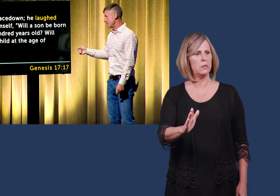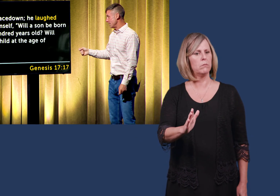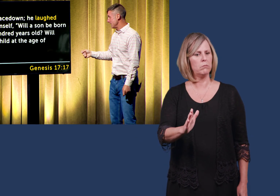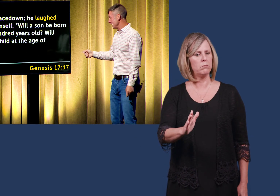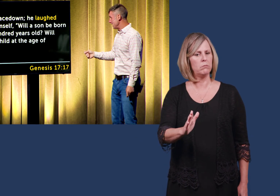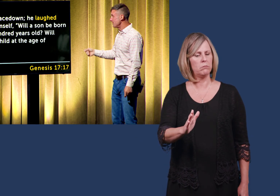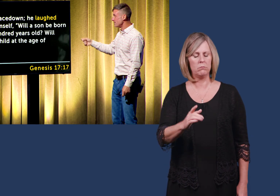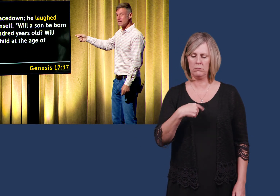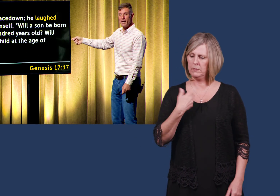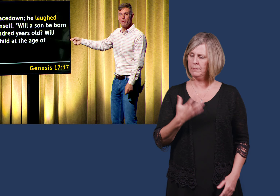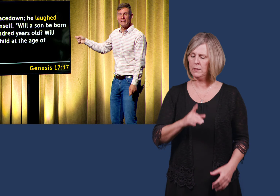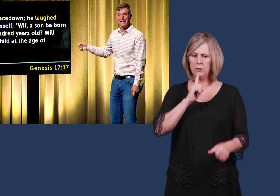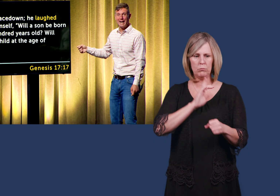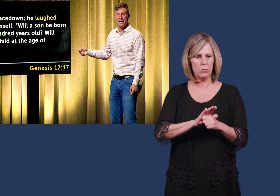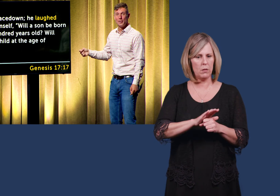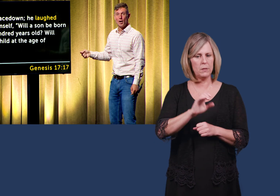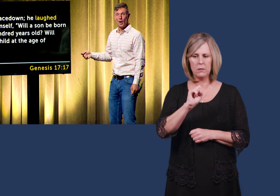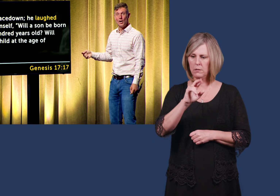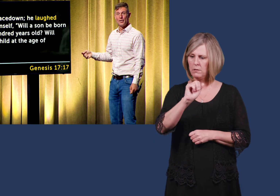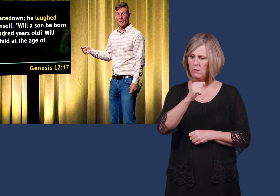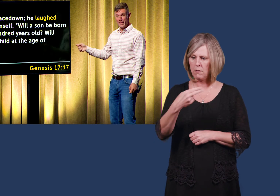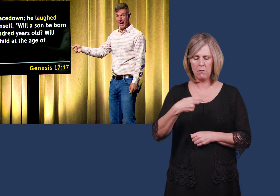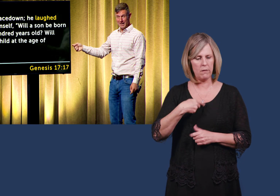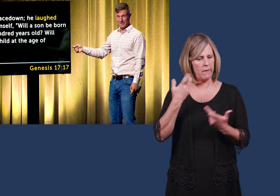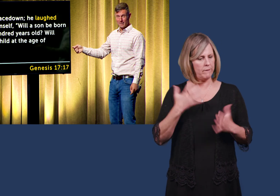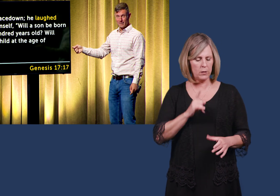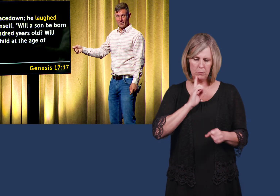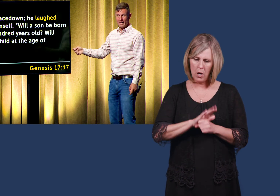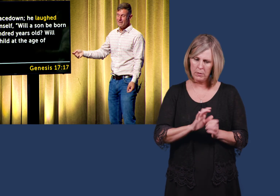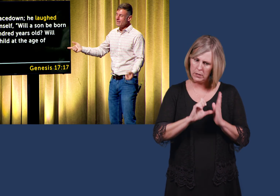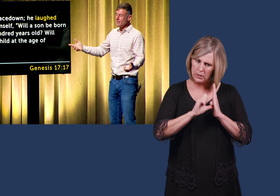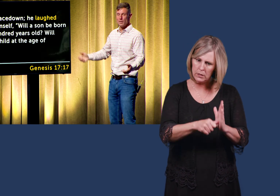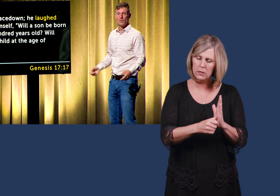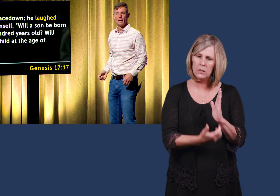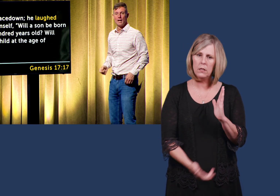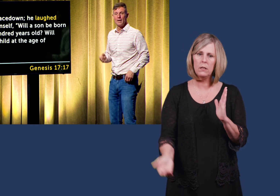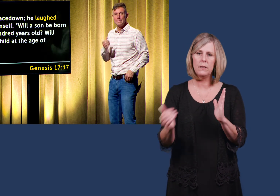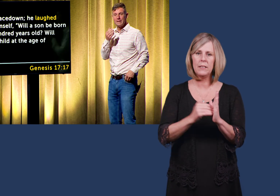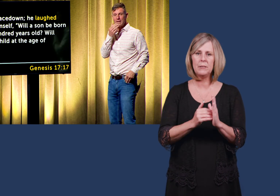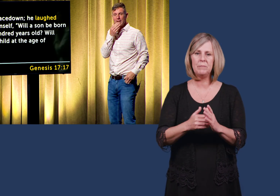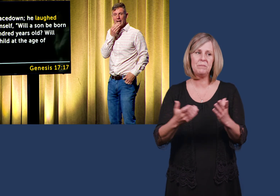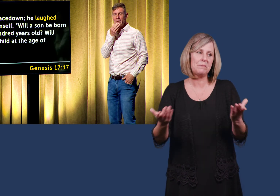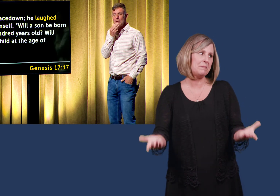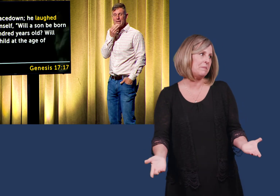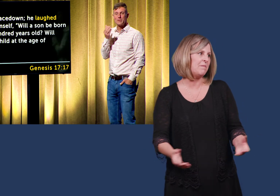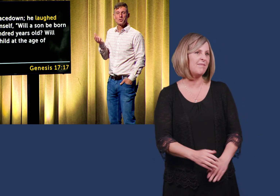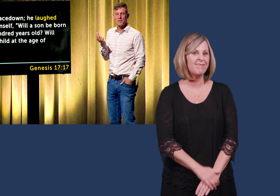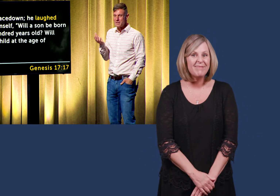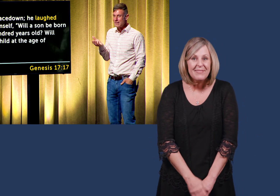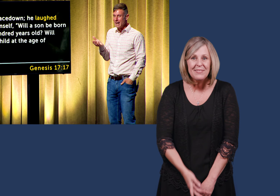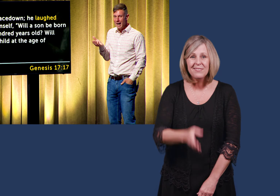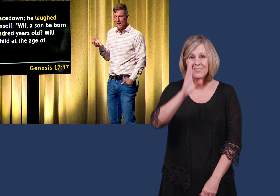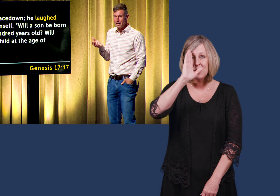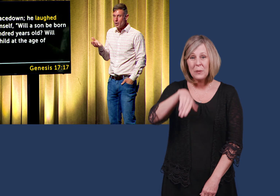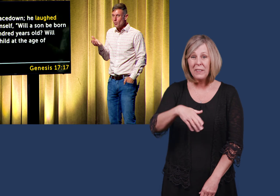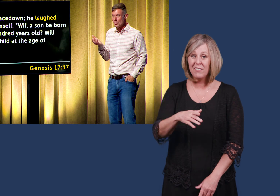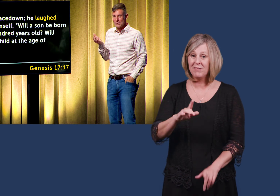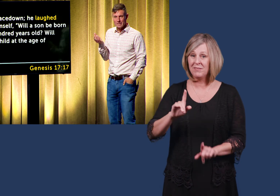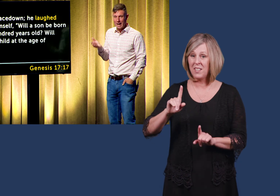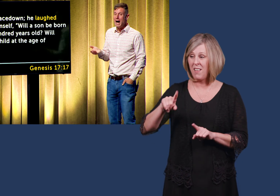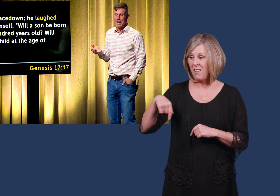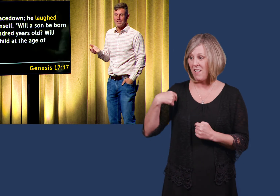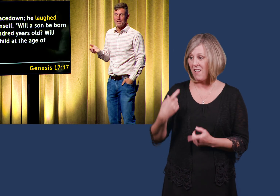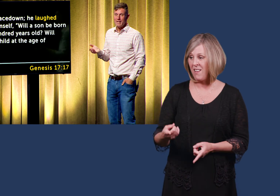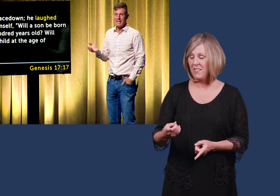by Sarah. He's doubling down on that. And, you know, I mean, Abraham has trusted God with